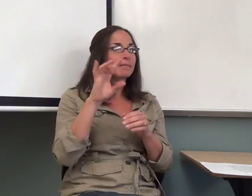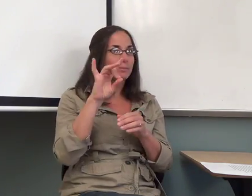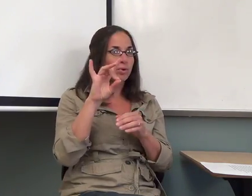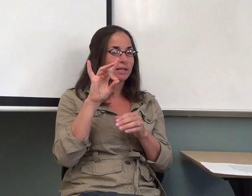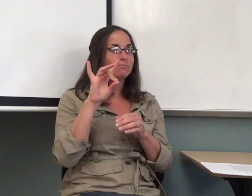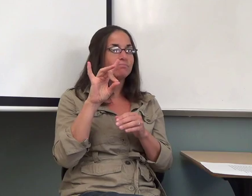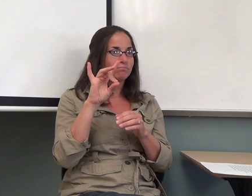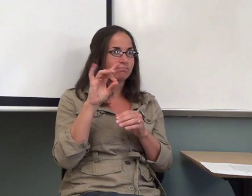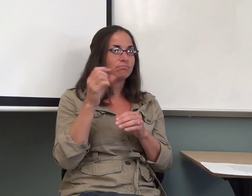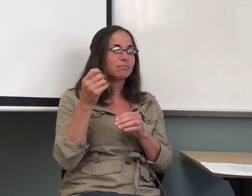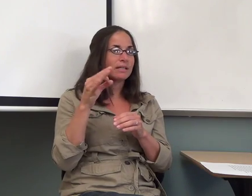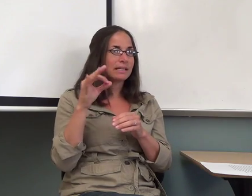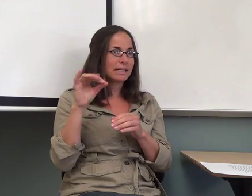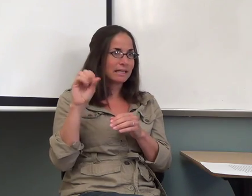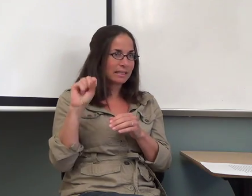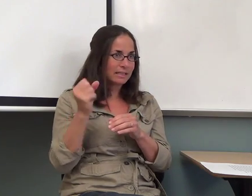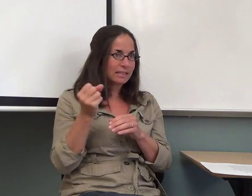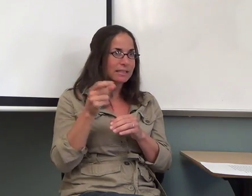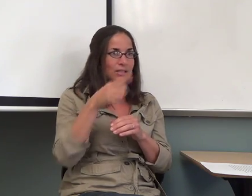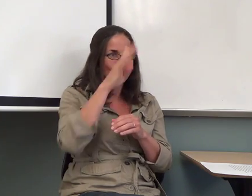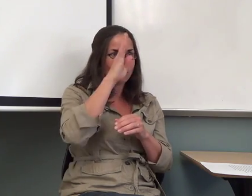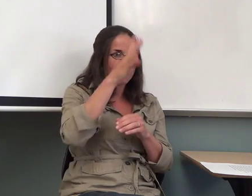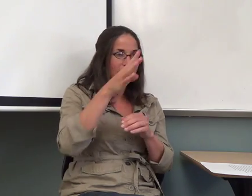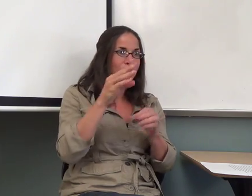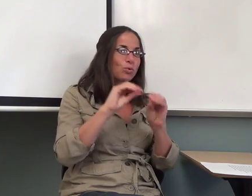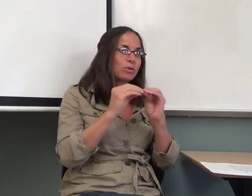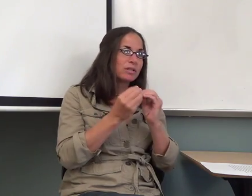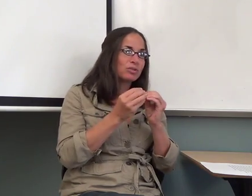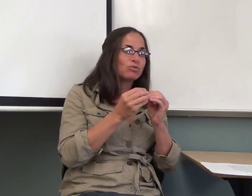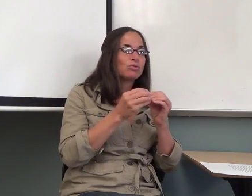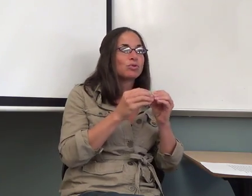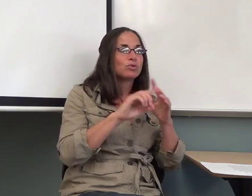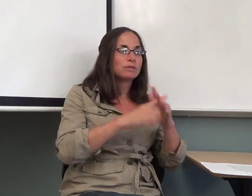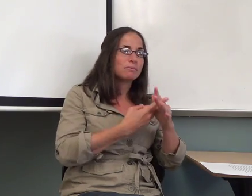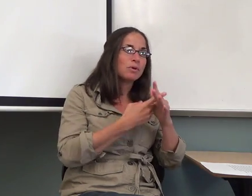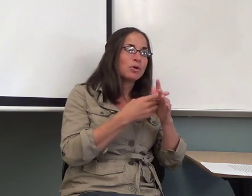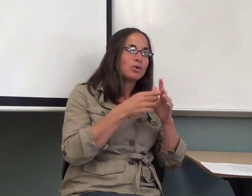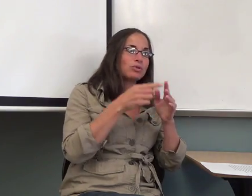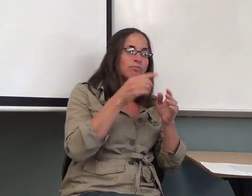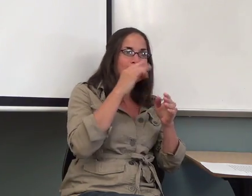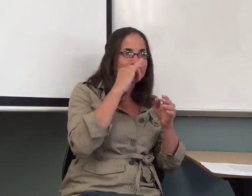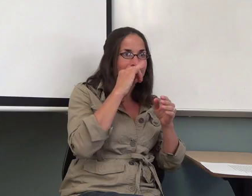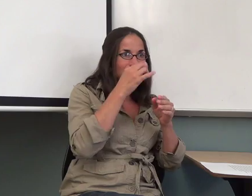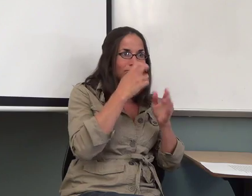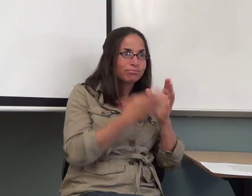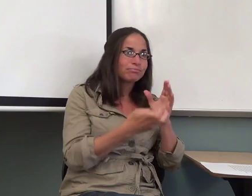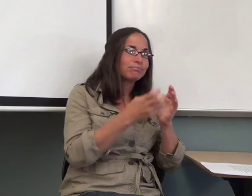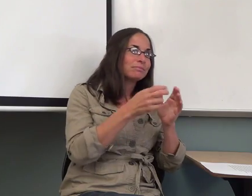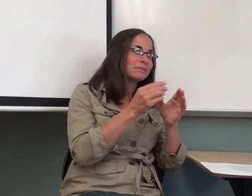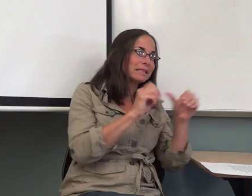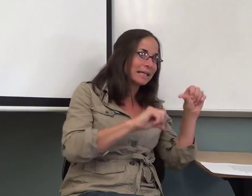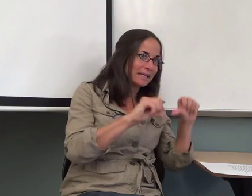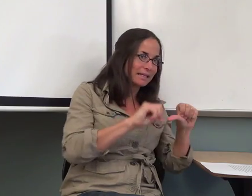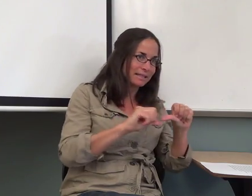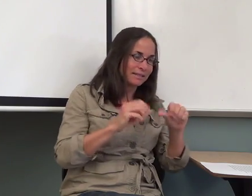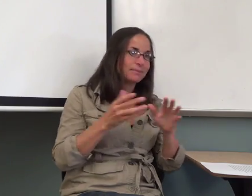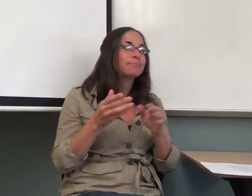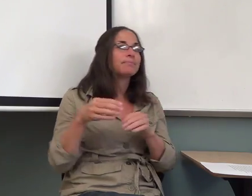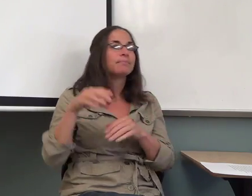an organization to spark kids' interest in science. Good. In No. No. the